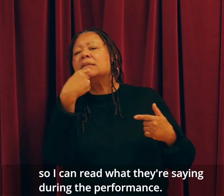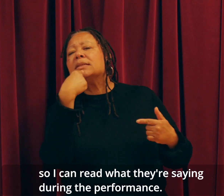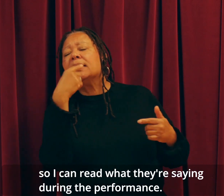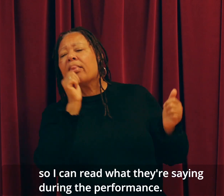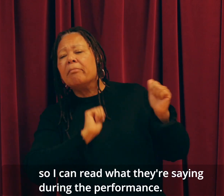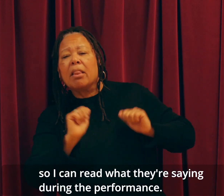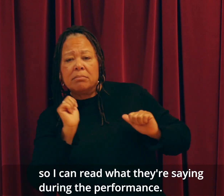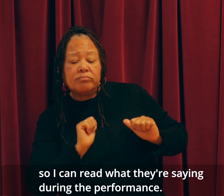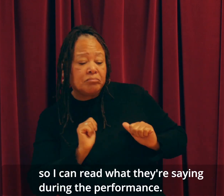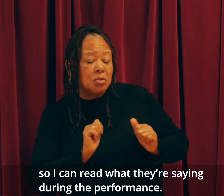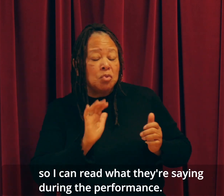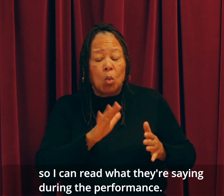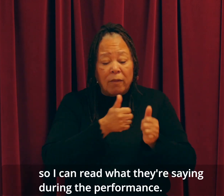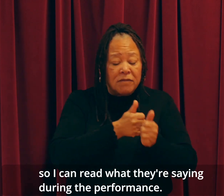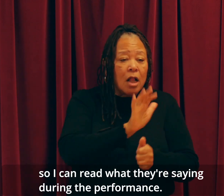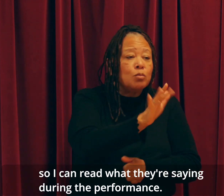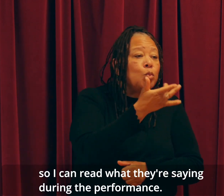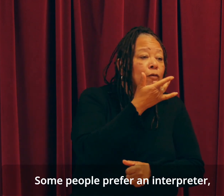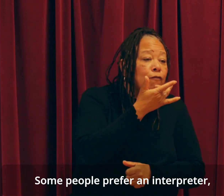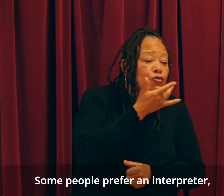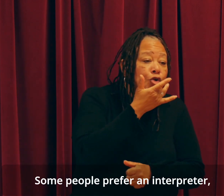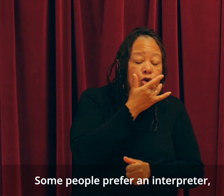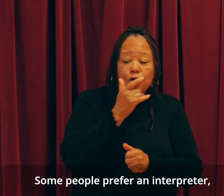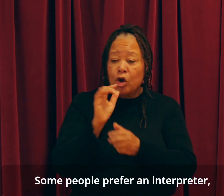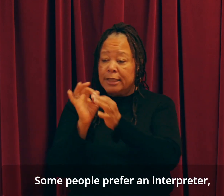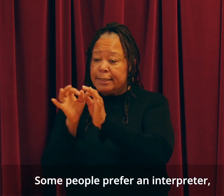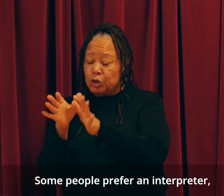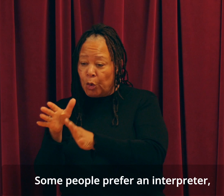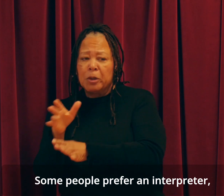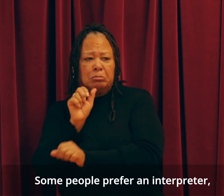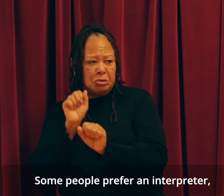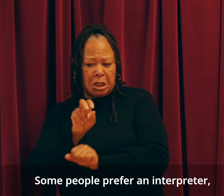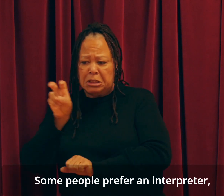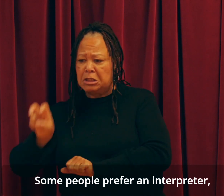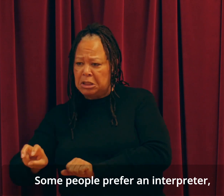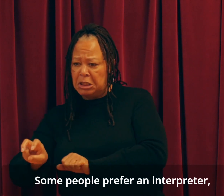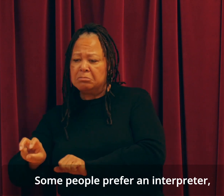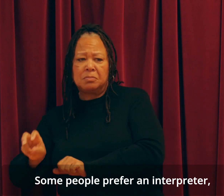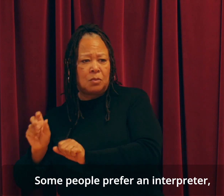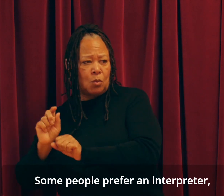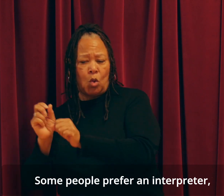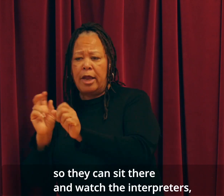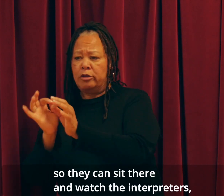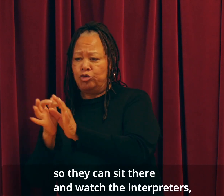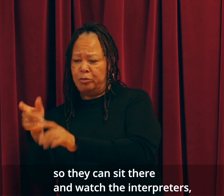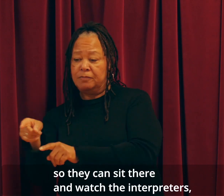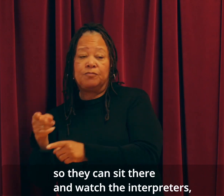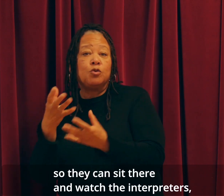so I can read what they're saying during the performance. Some people prefer an interpreter,